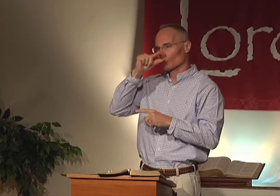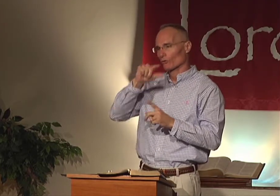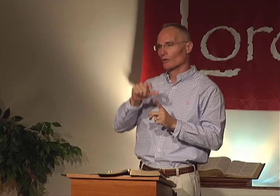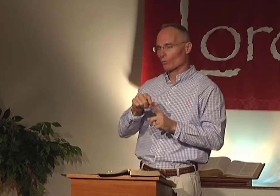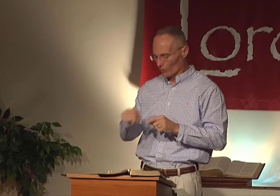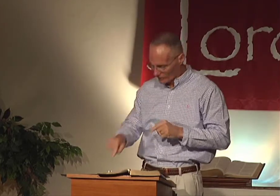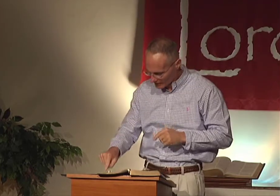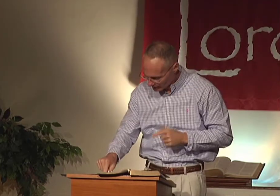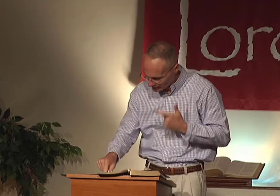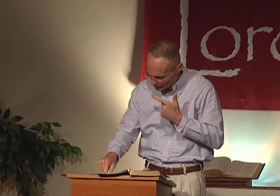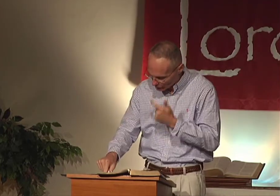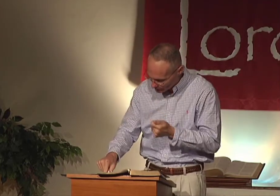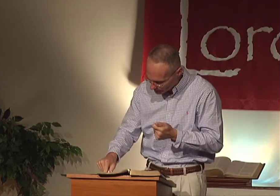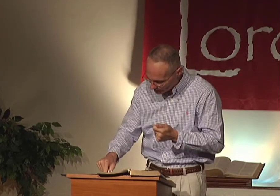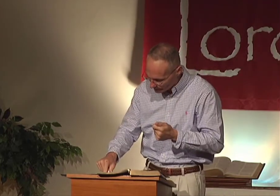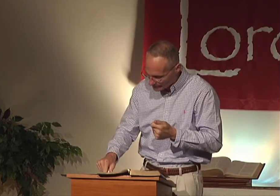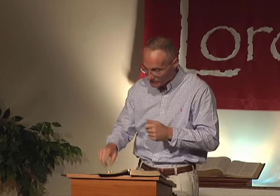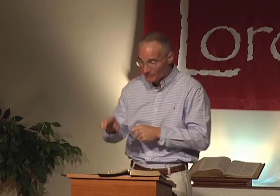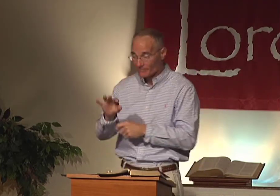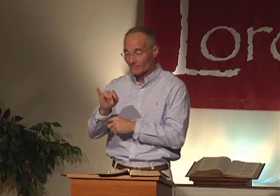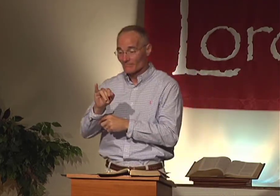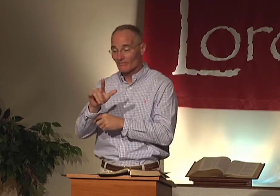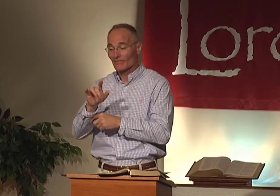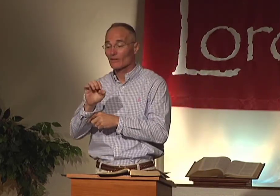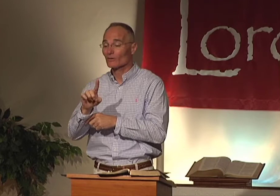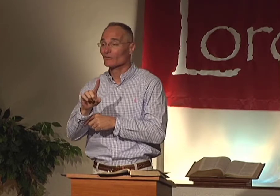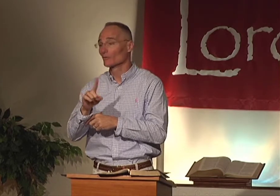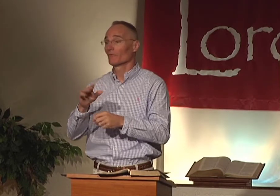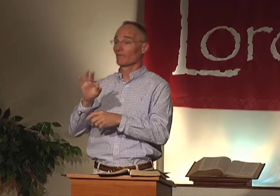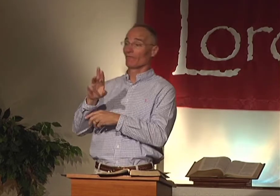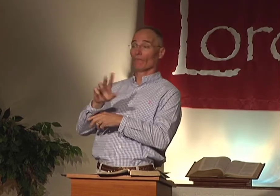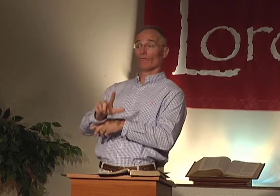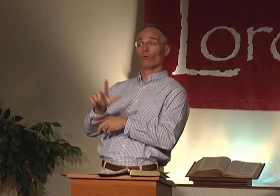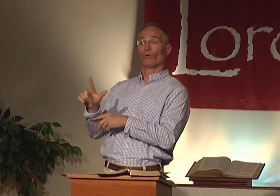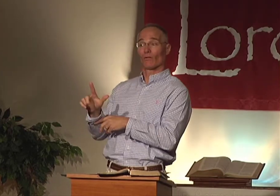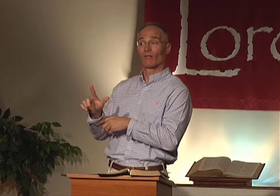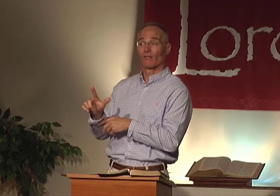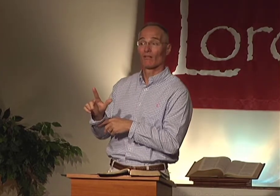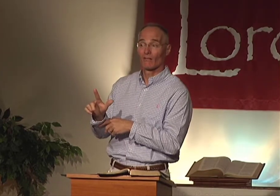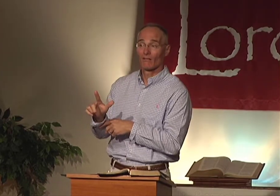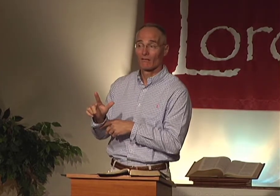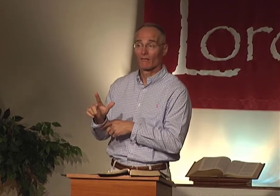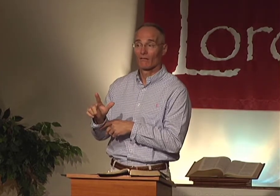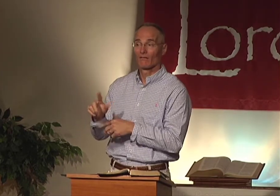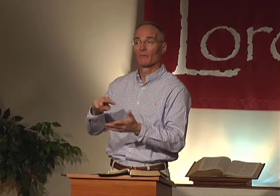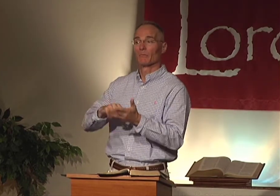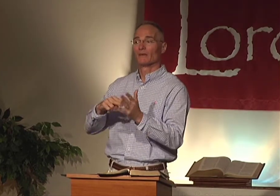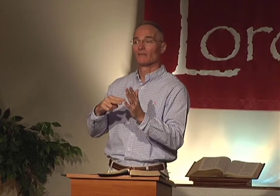And Paul uses the Greek word here, which is interesting. Filled or full,